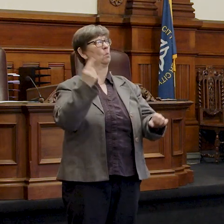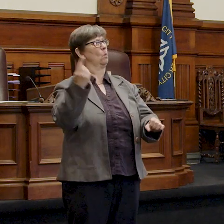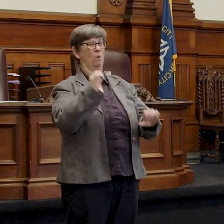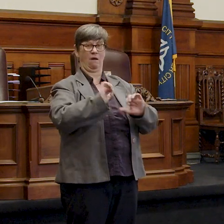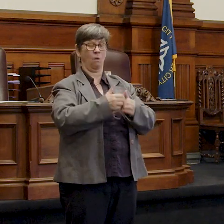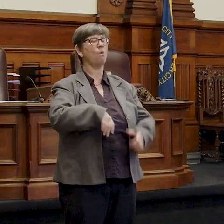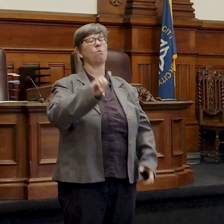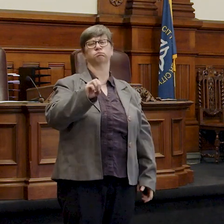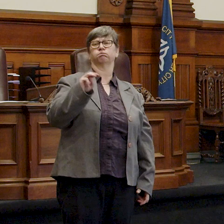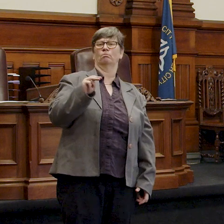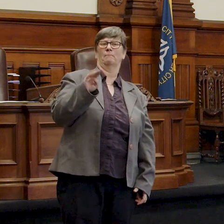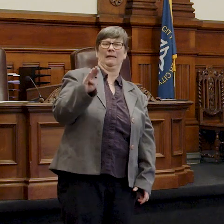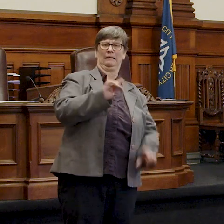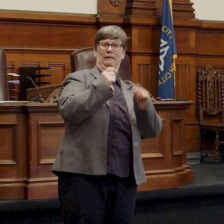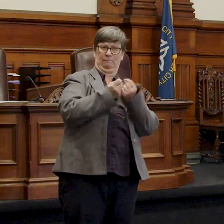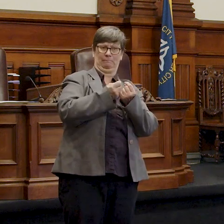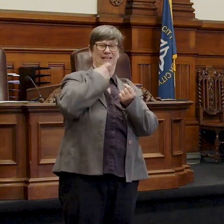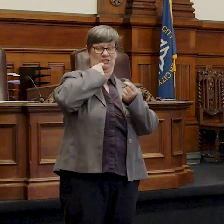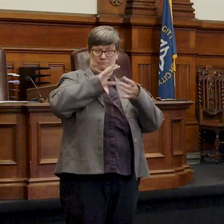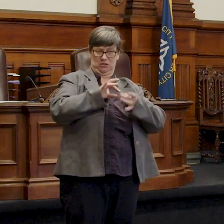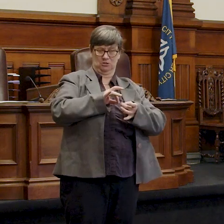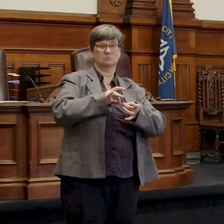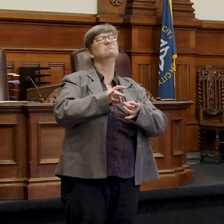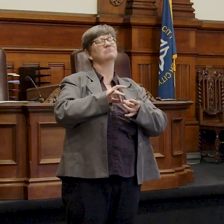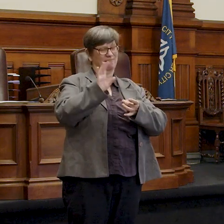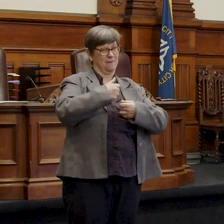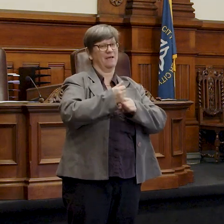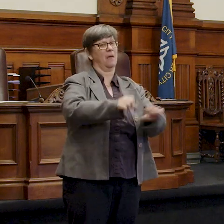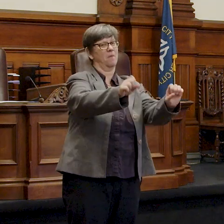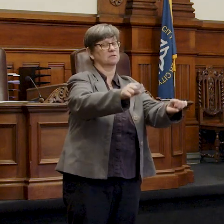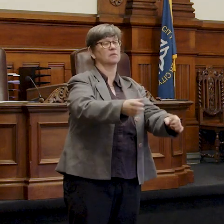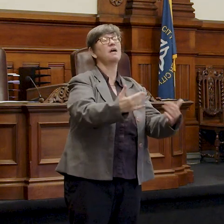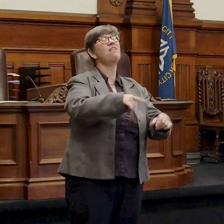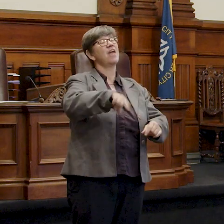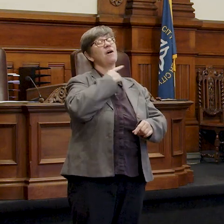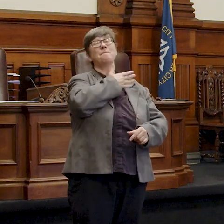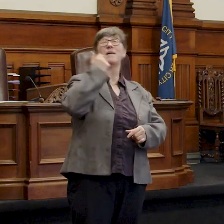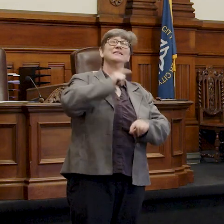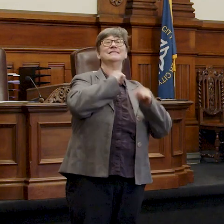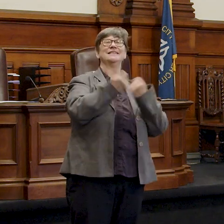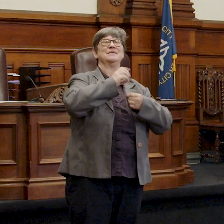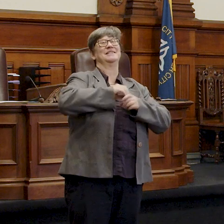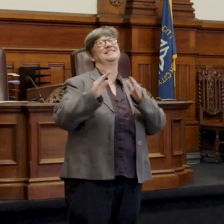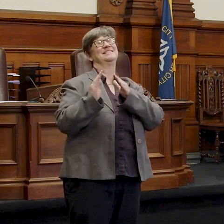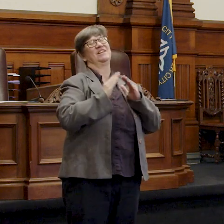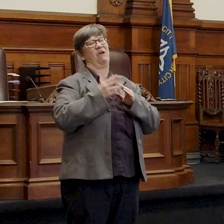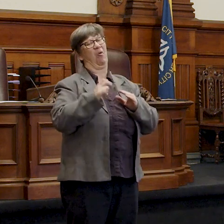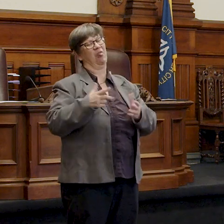the OMB team that I just mentioned, or as I like to think of them, the best team in City Hall.